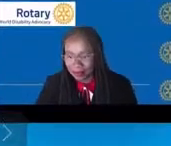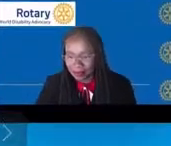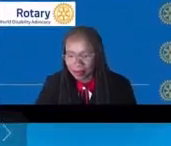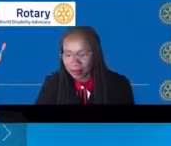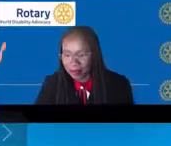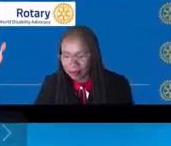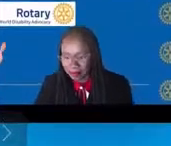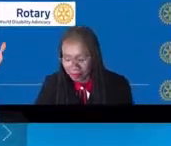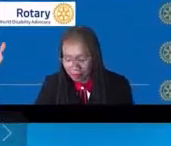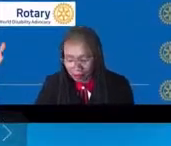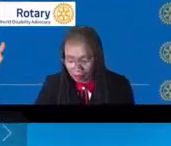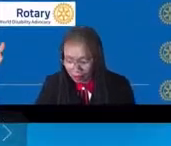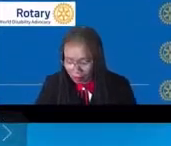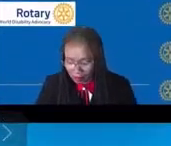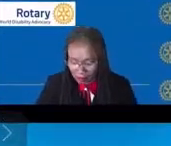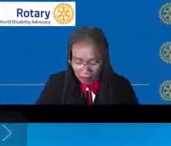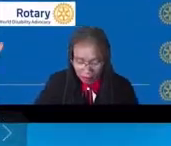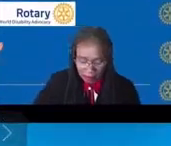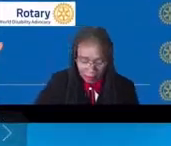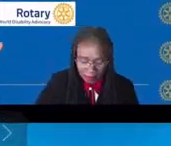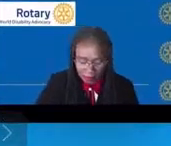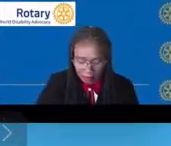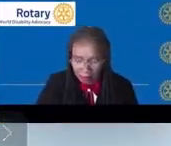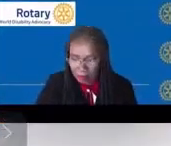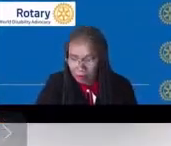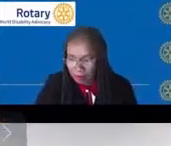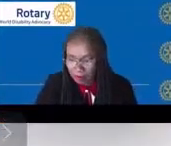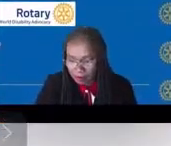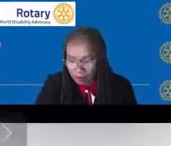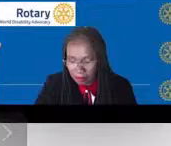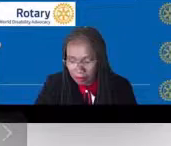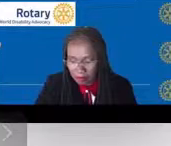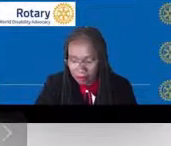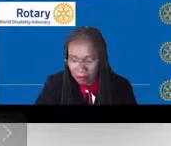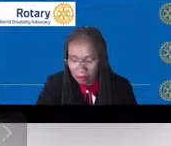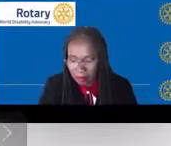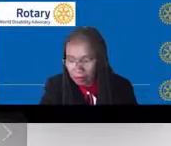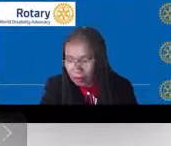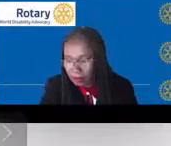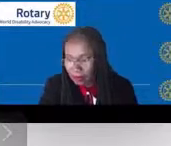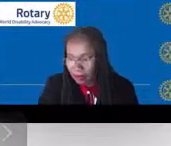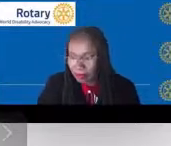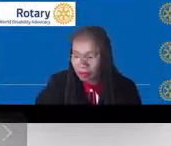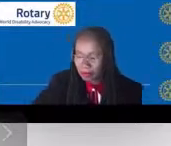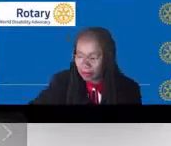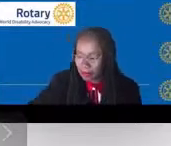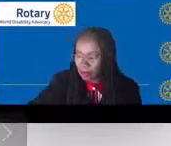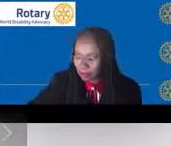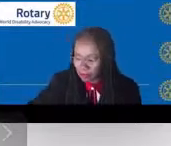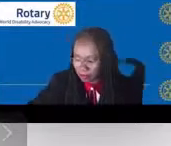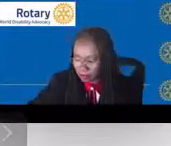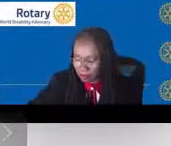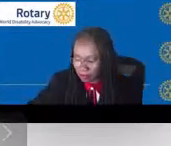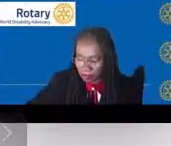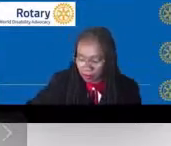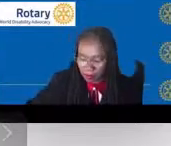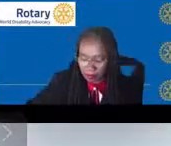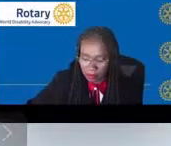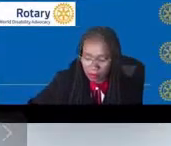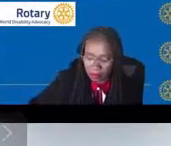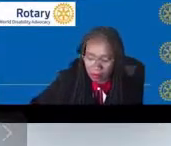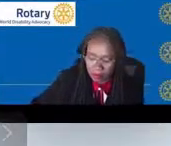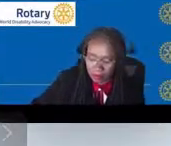and it starts us with this really cool drawing activity that is very inclusive. So you can touch